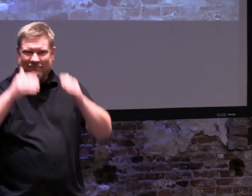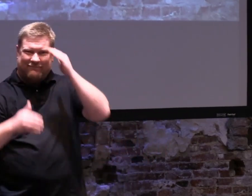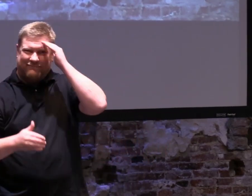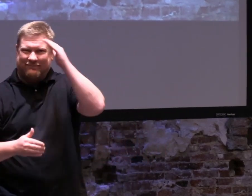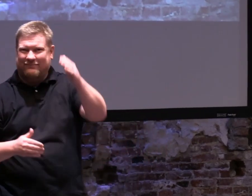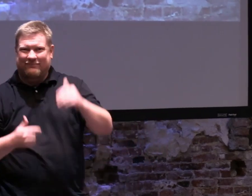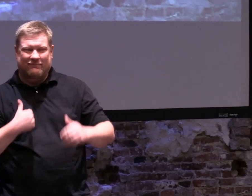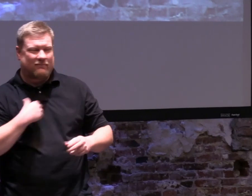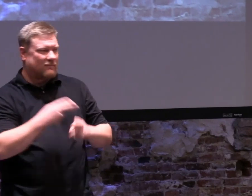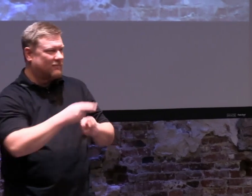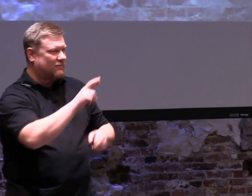Hello.